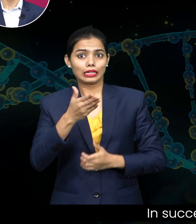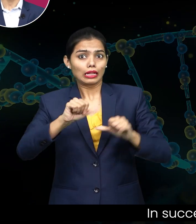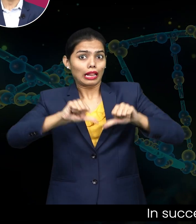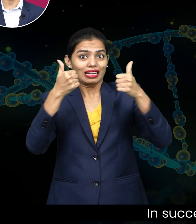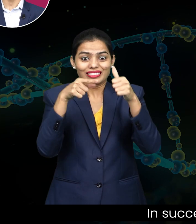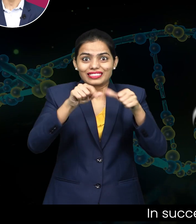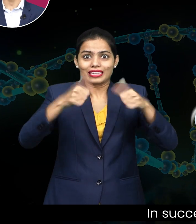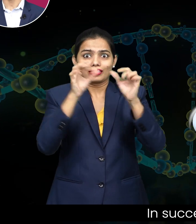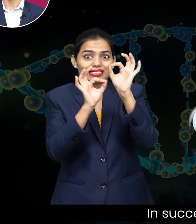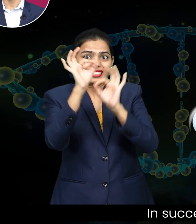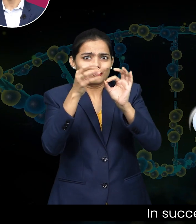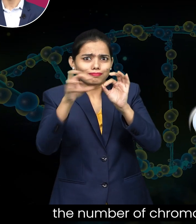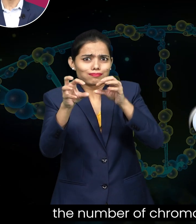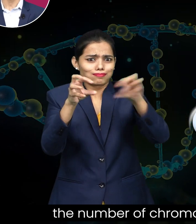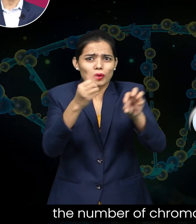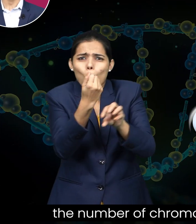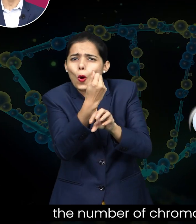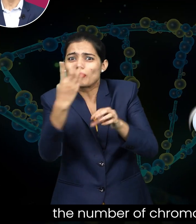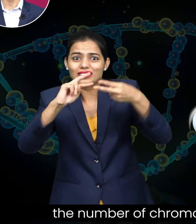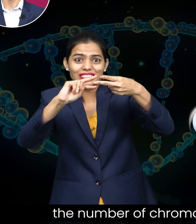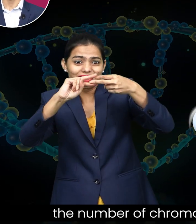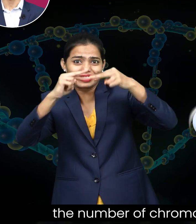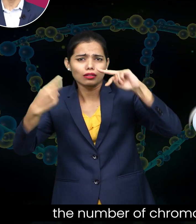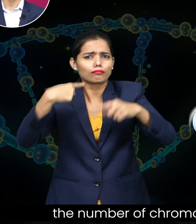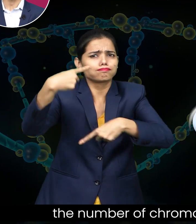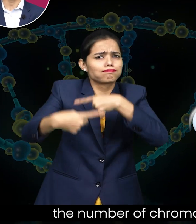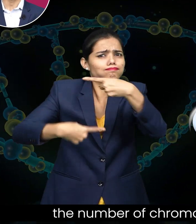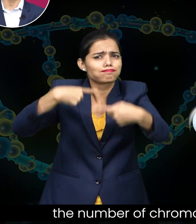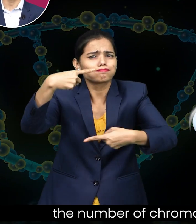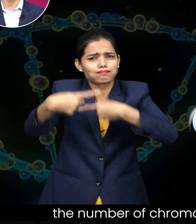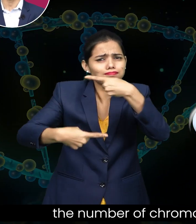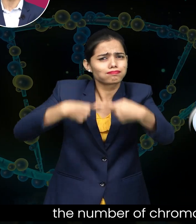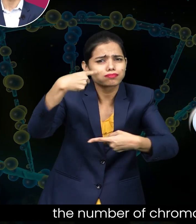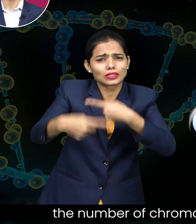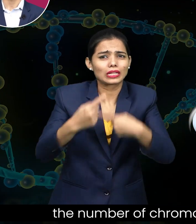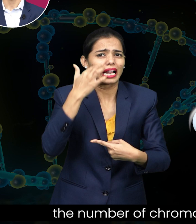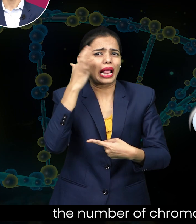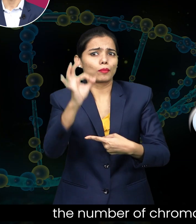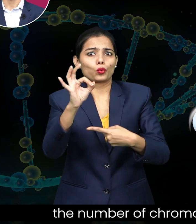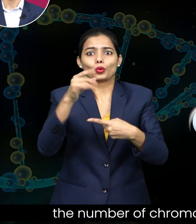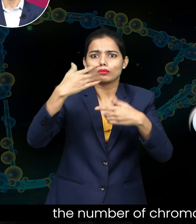In successive cell divisions, the number of chromosomes always remains constant.